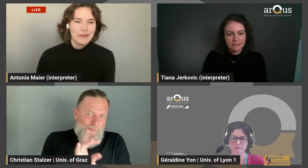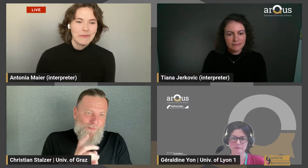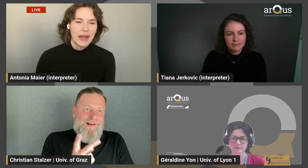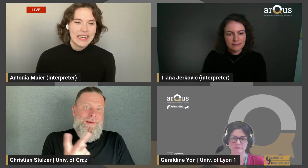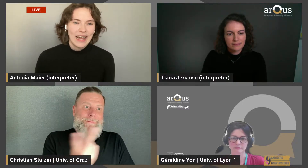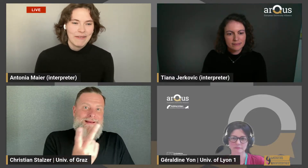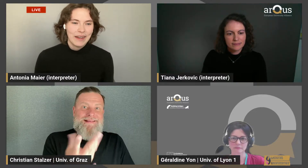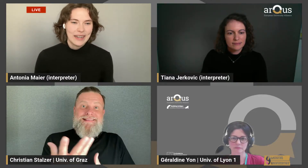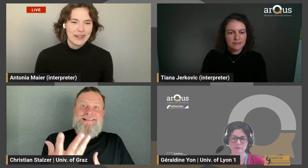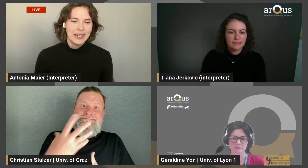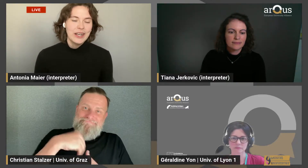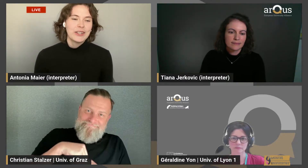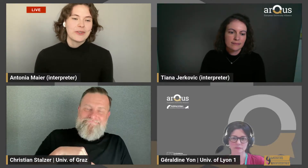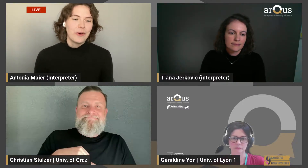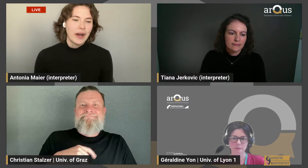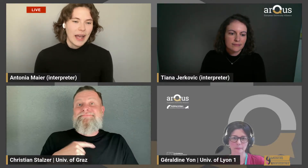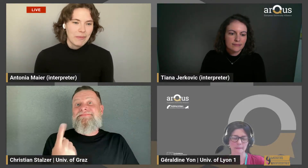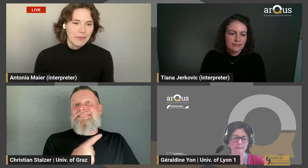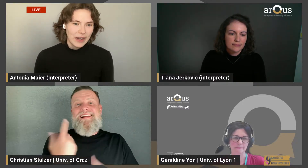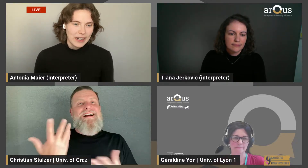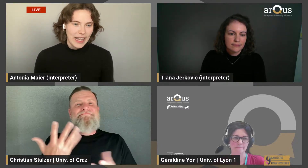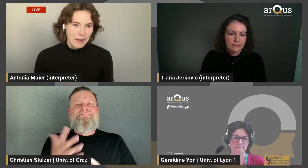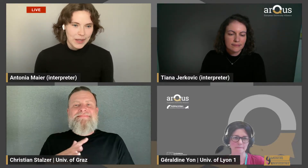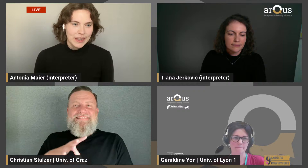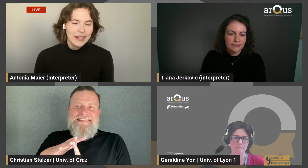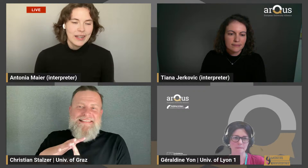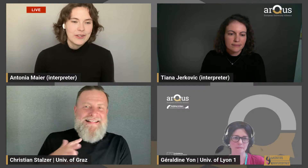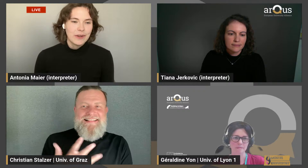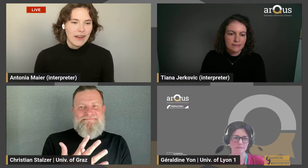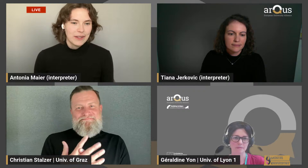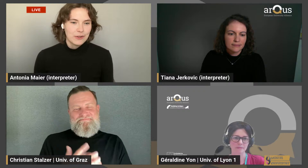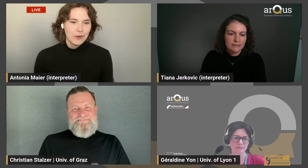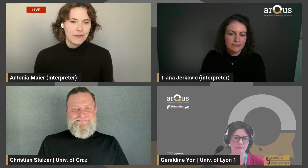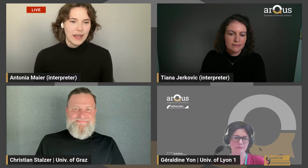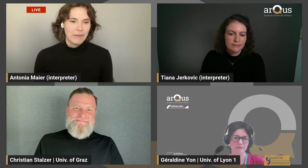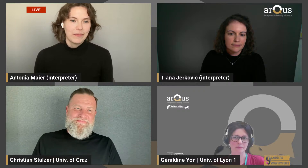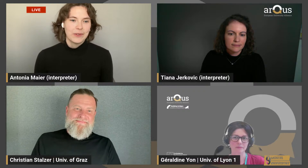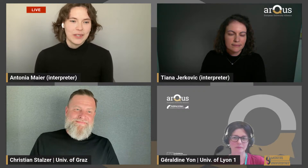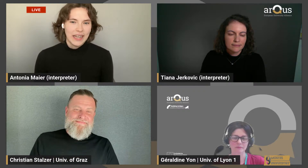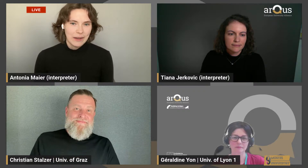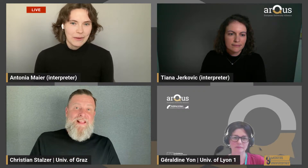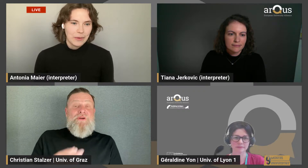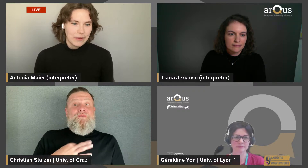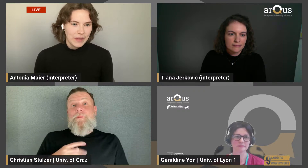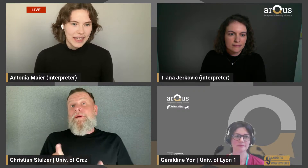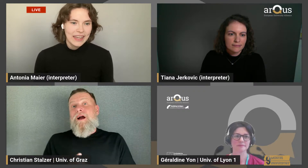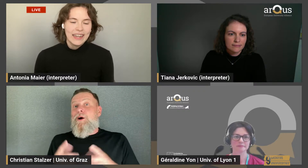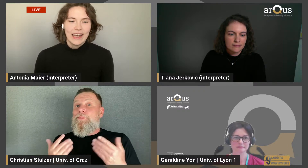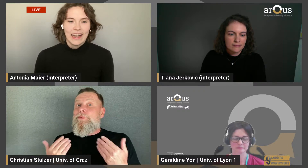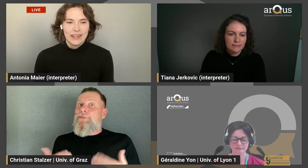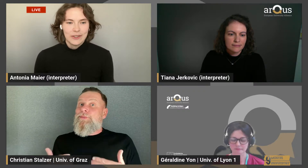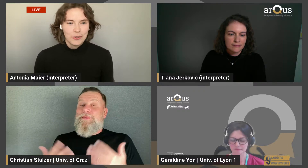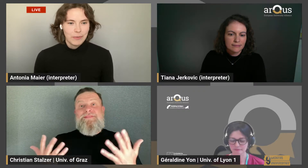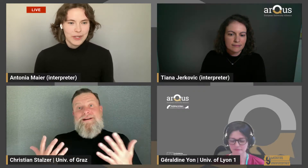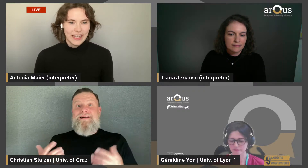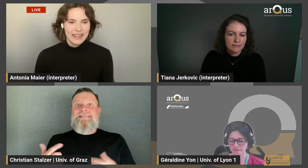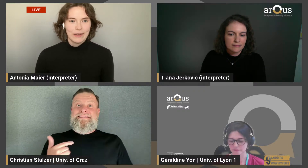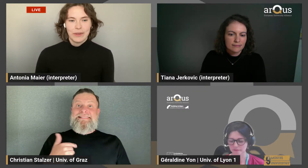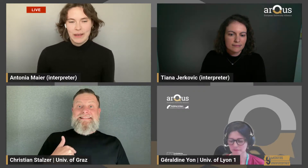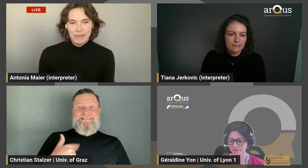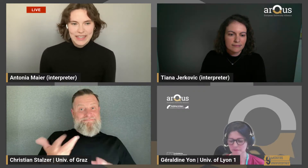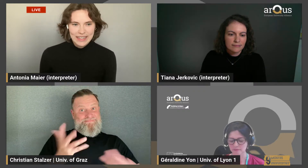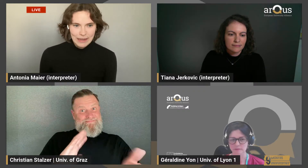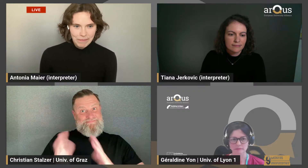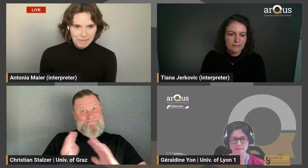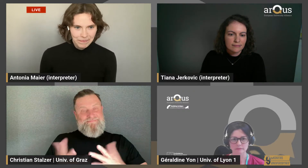questions that you might have later. So I'm very happy to have the 2 of them today with me and to be presenting